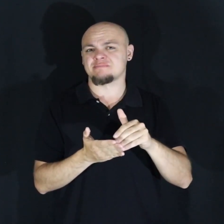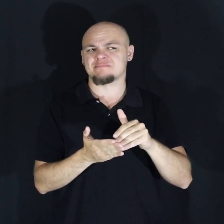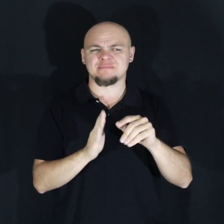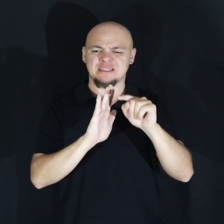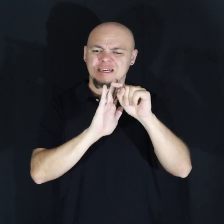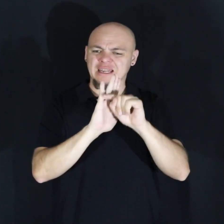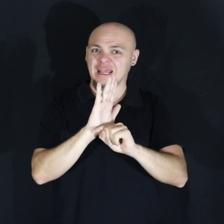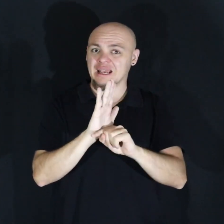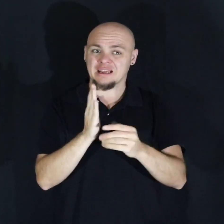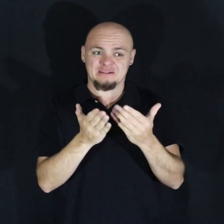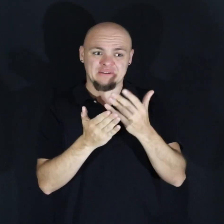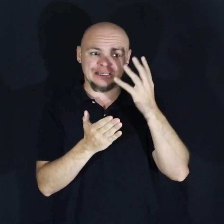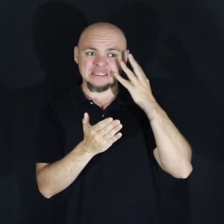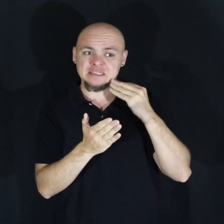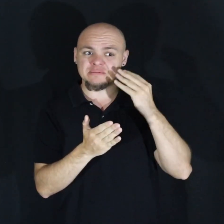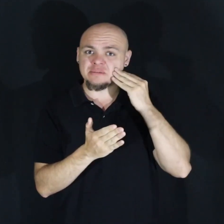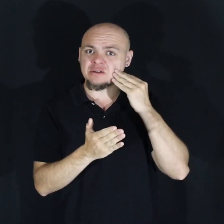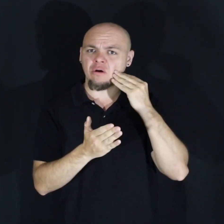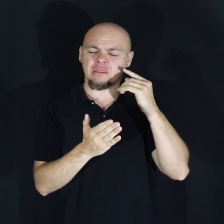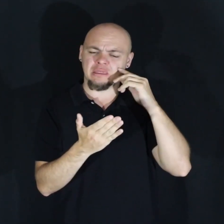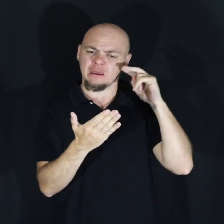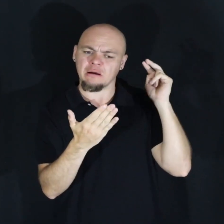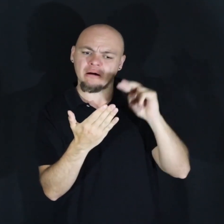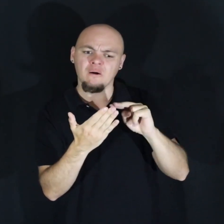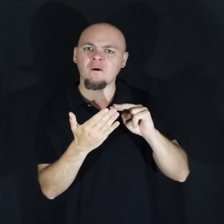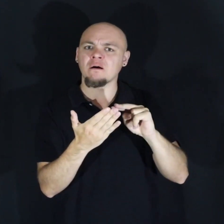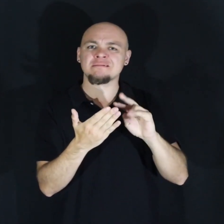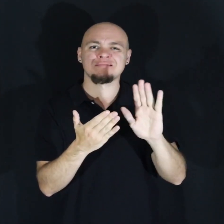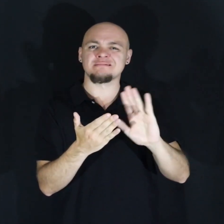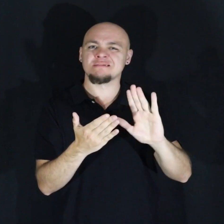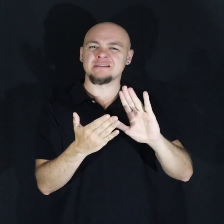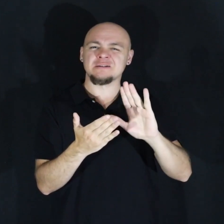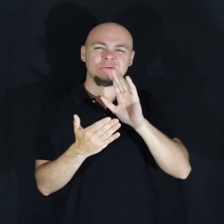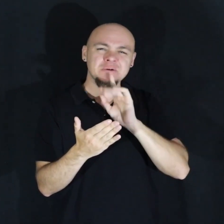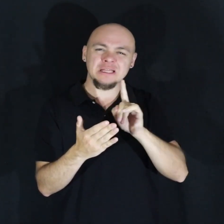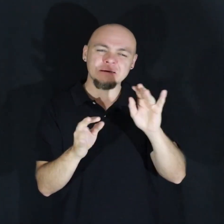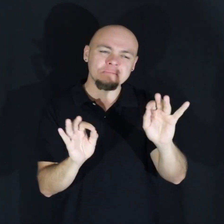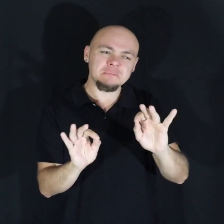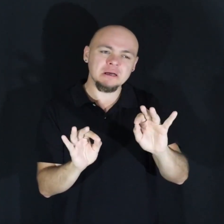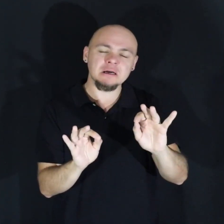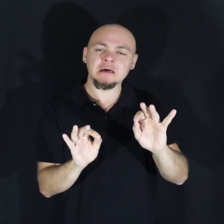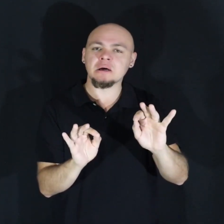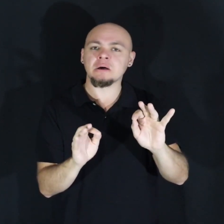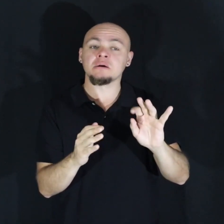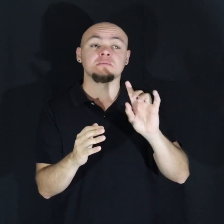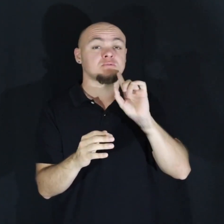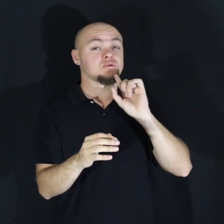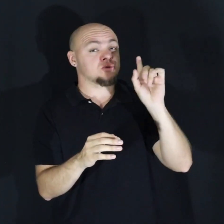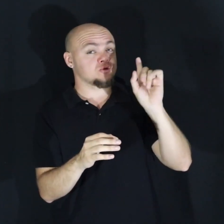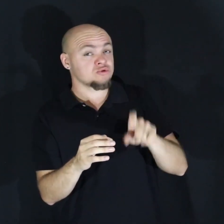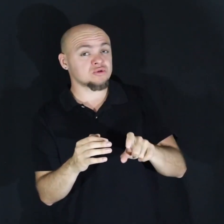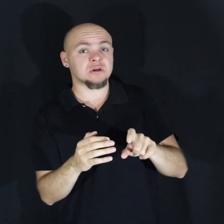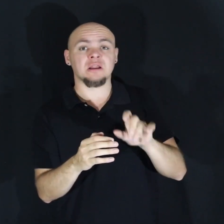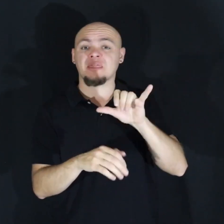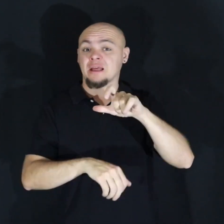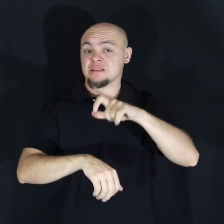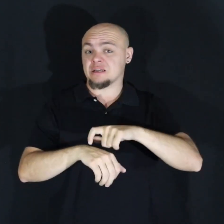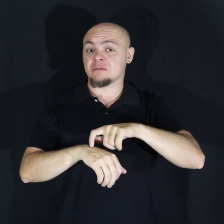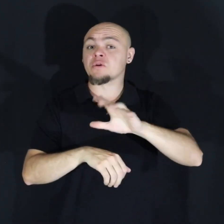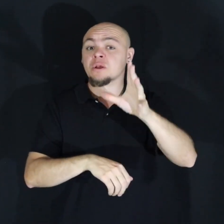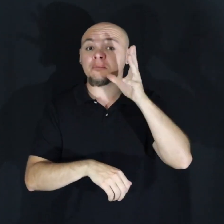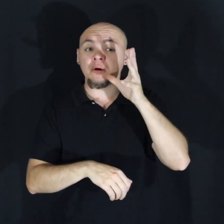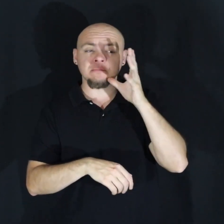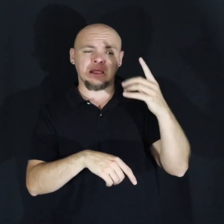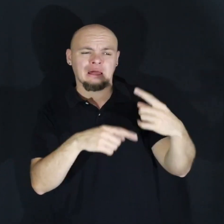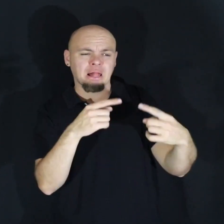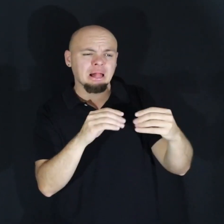negative things that happen in our lives as negatives that we really shouldn't acknowledge, but in reality we should. That time that you had a fight with your mom,